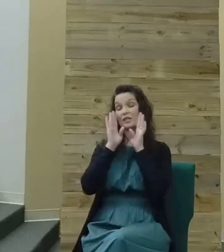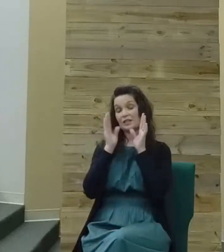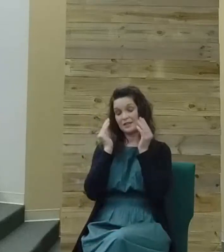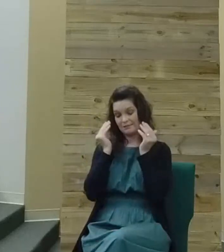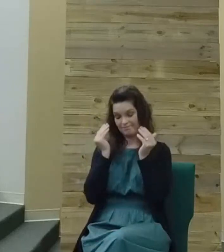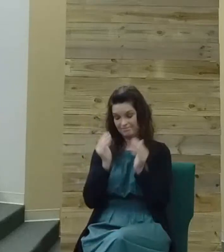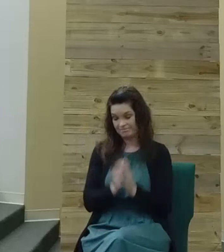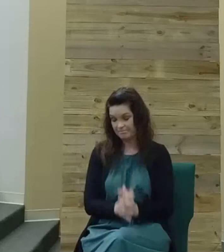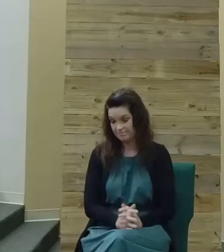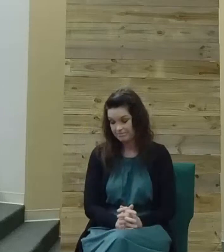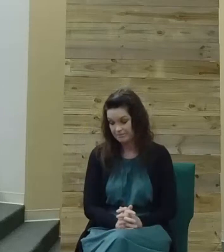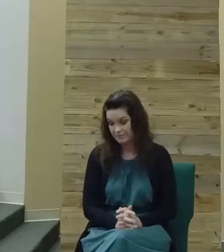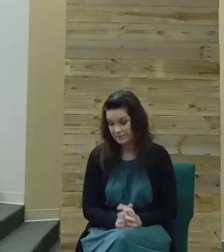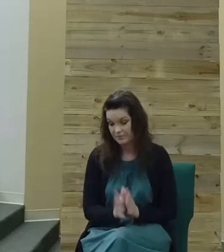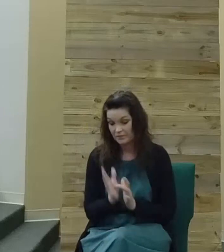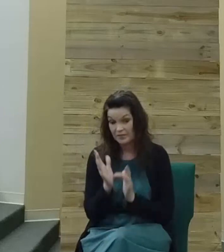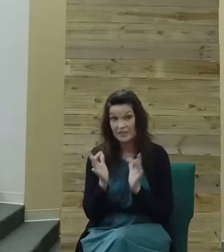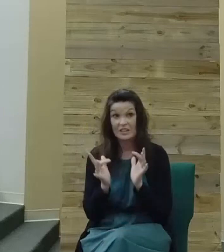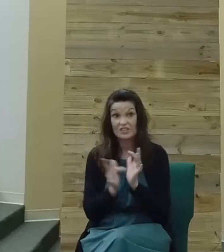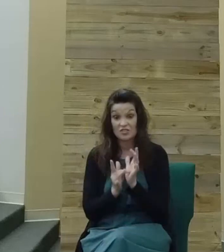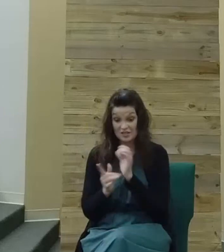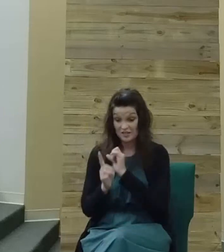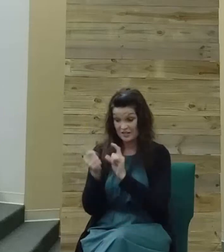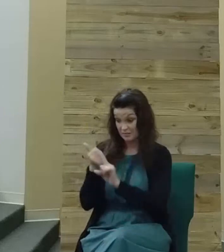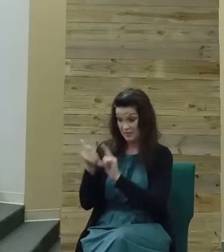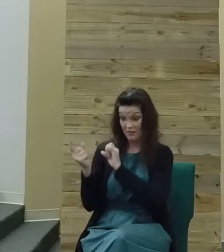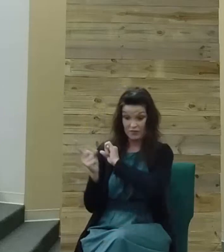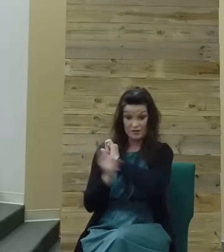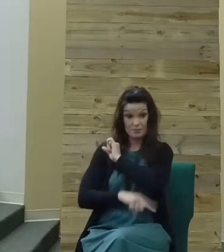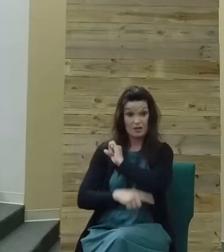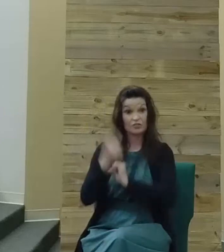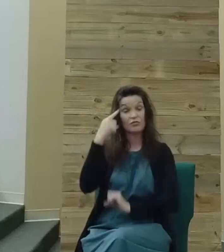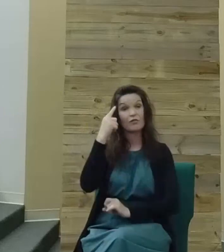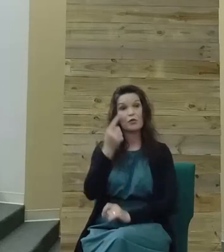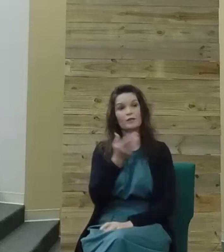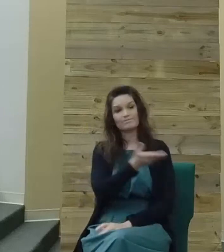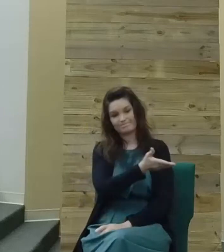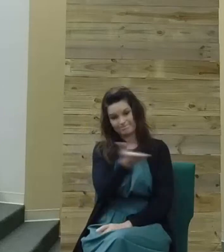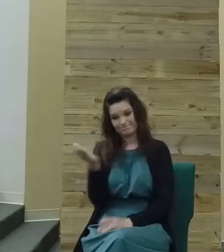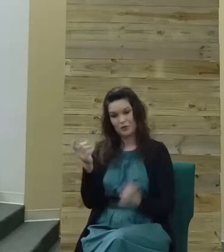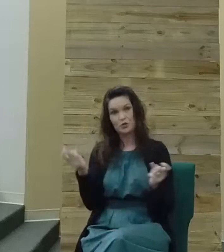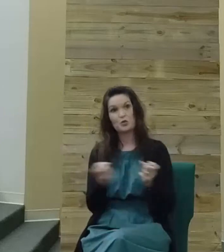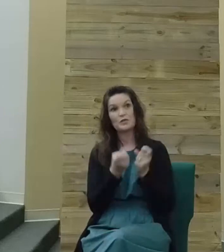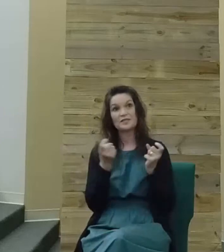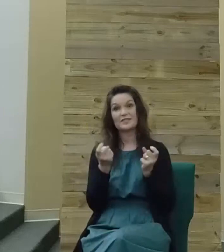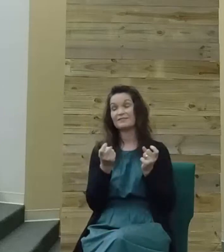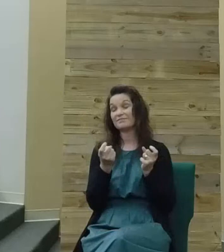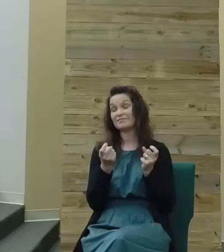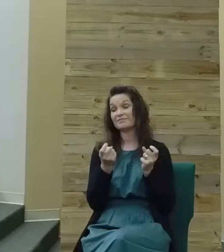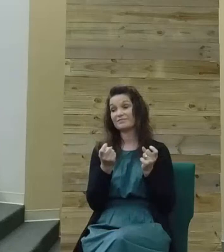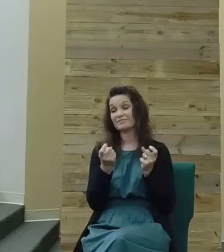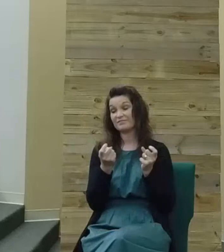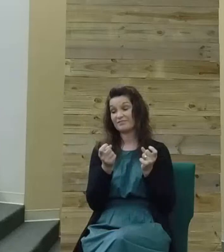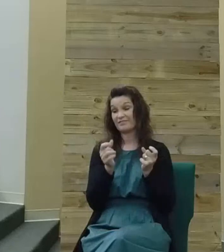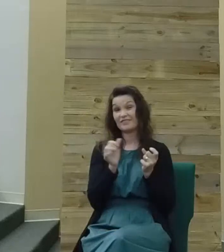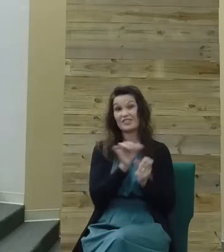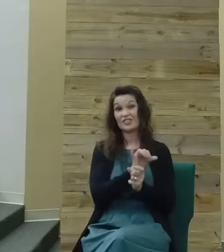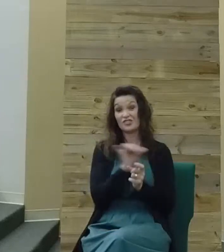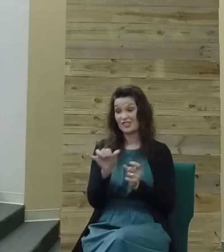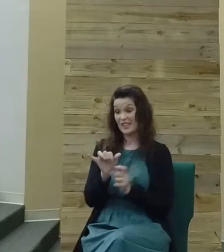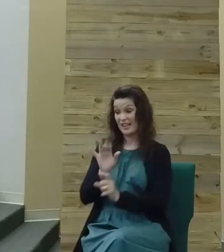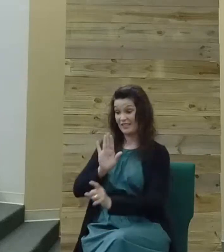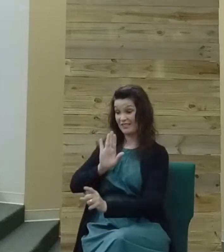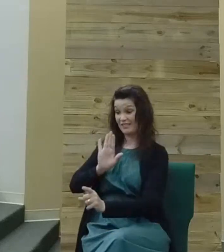Listen to this closely. Jesus was punished for your sin as if